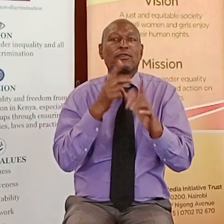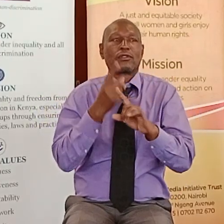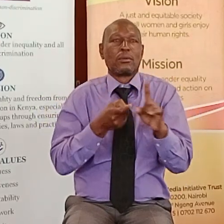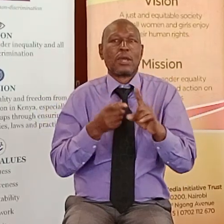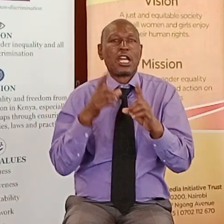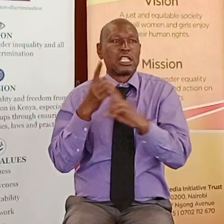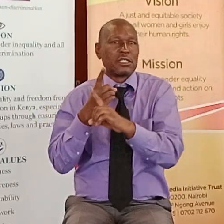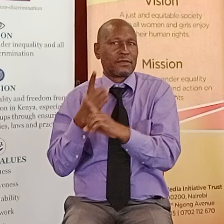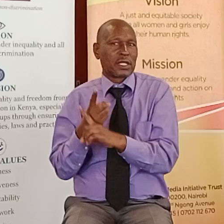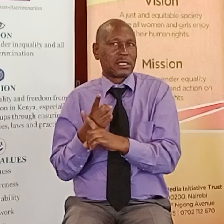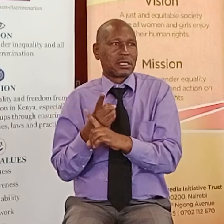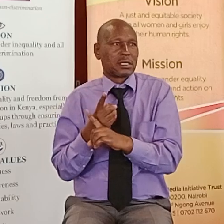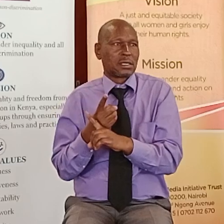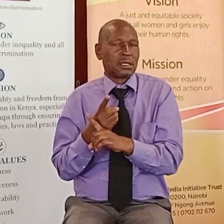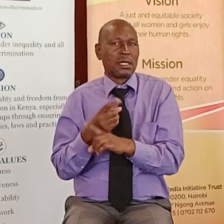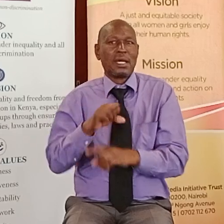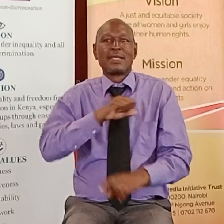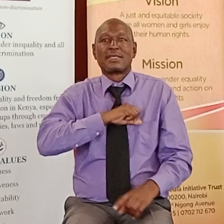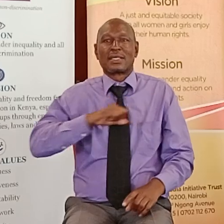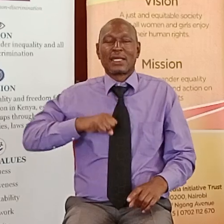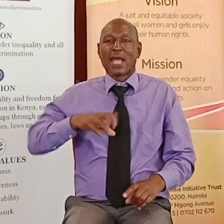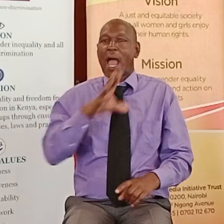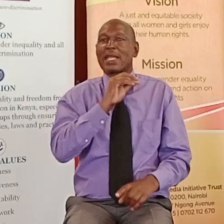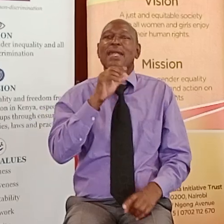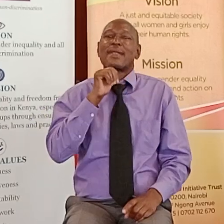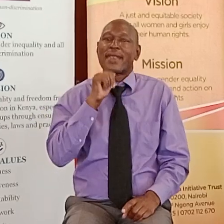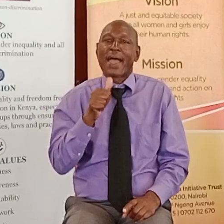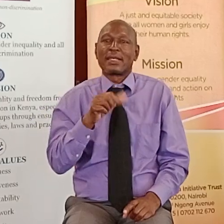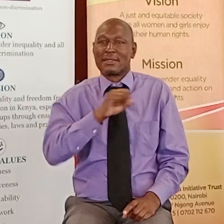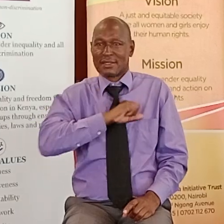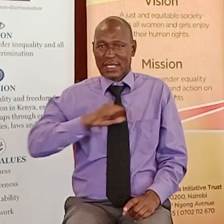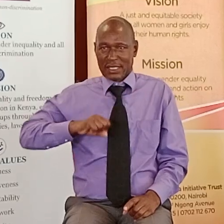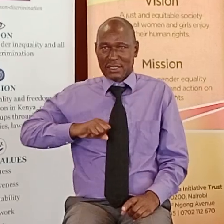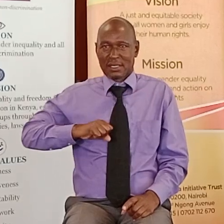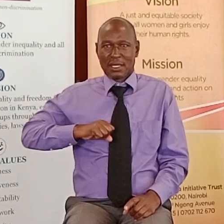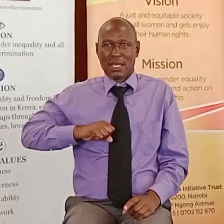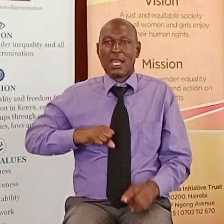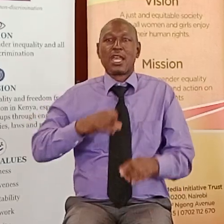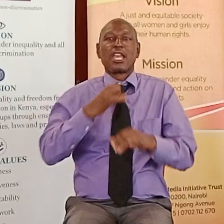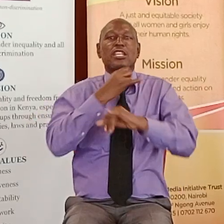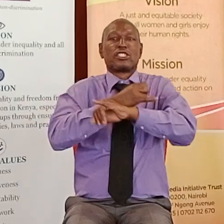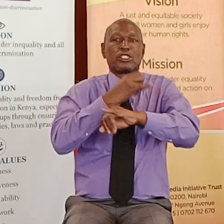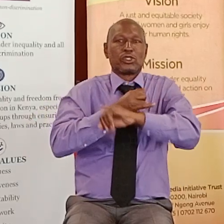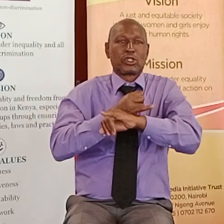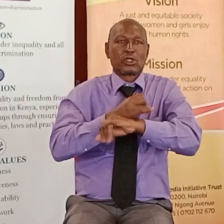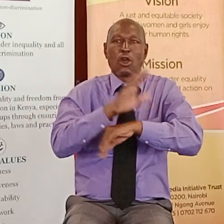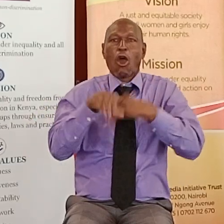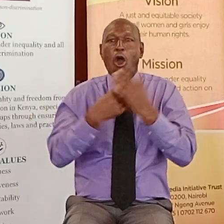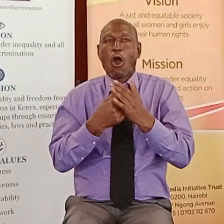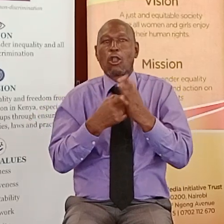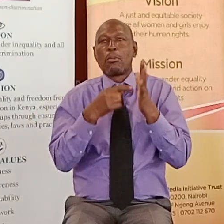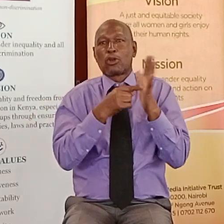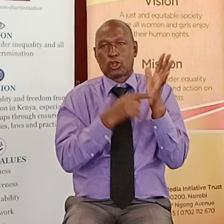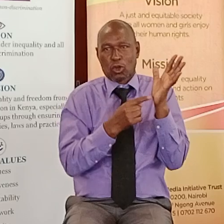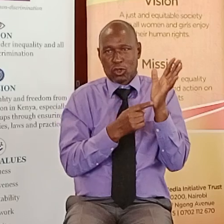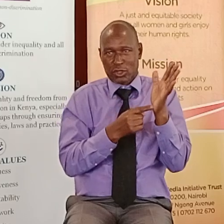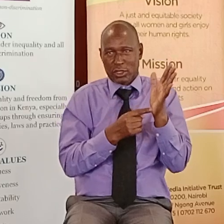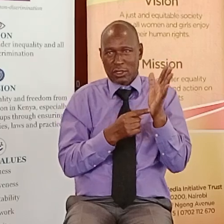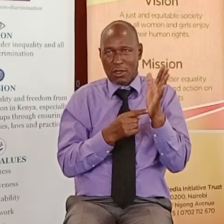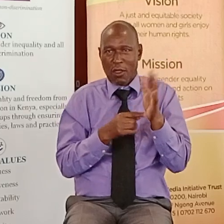different state and non-state institutions here, all protocols observed. I'm very